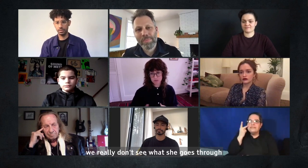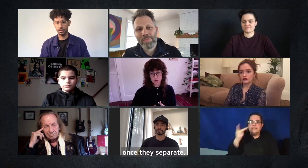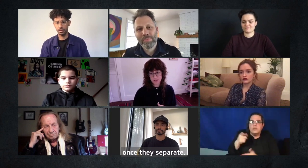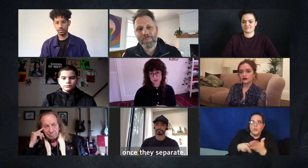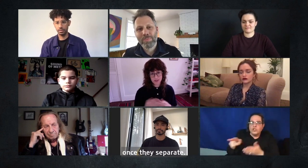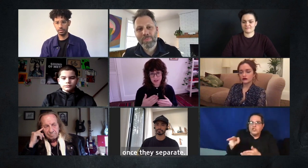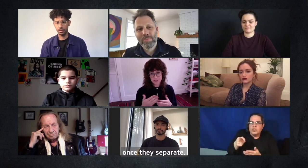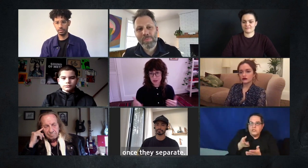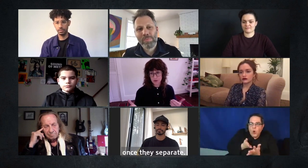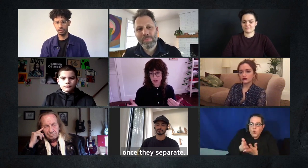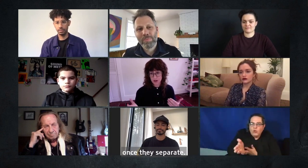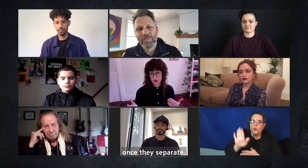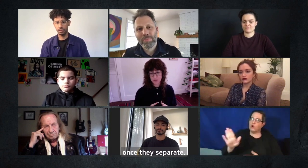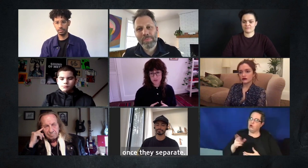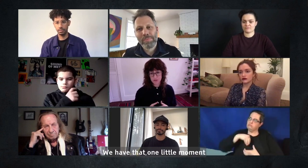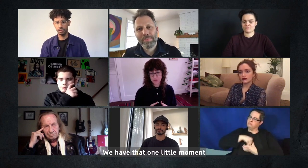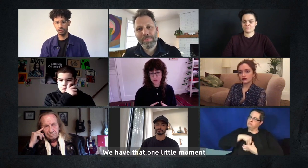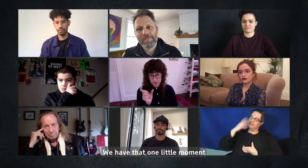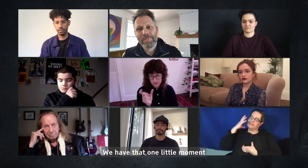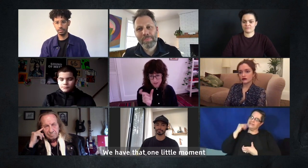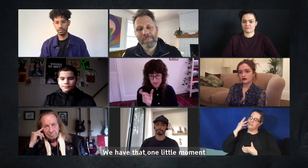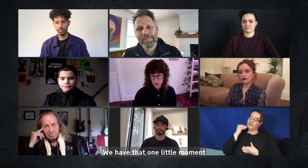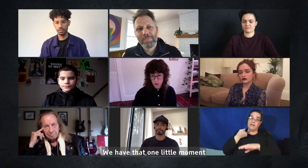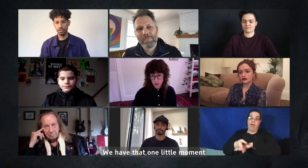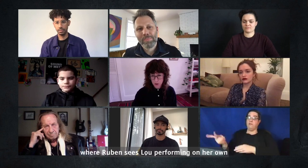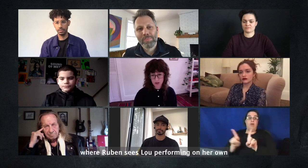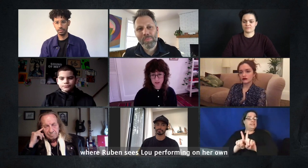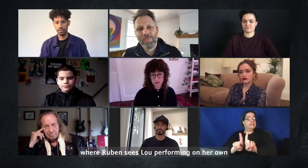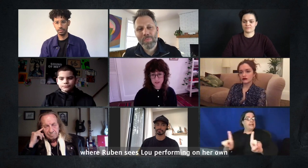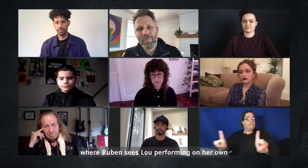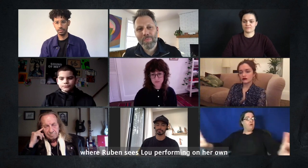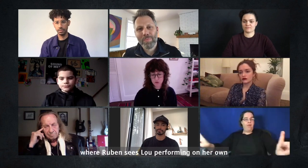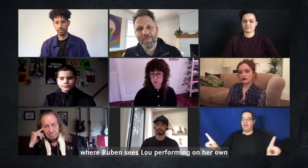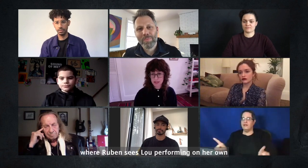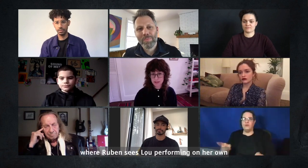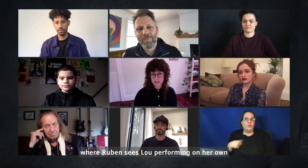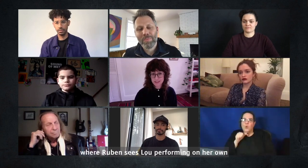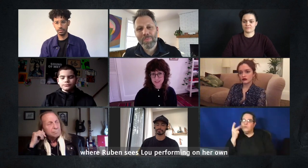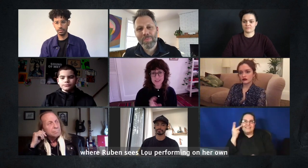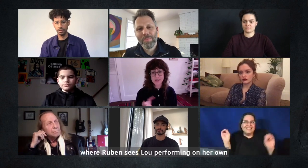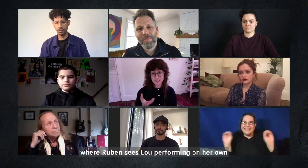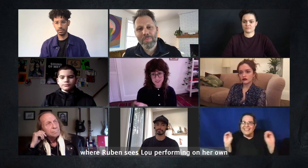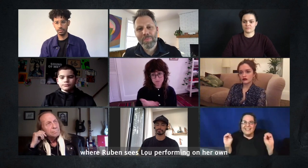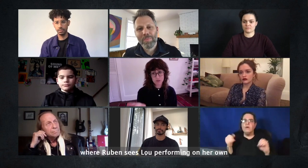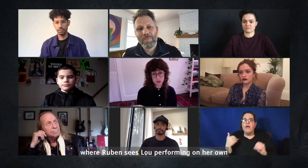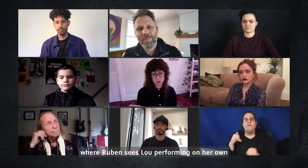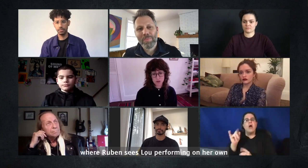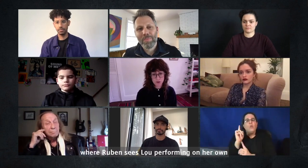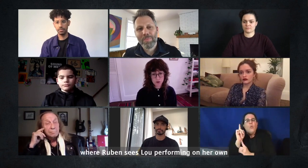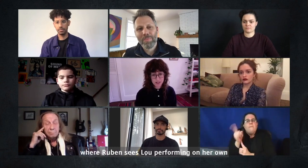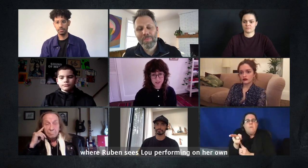through once they separate. We have that one little moment where Ruben sees